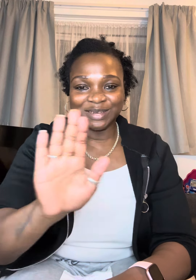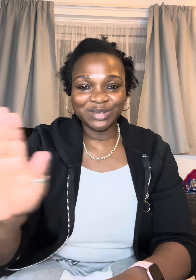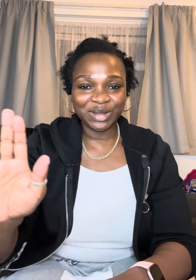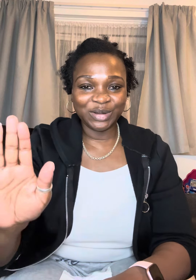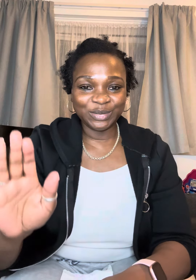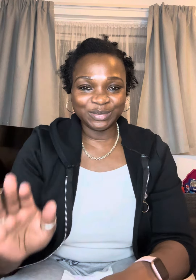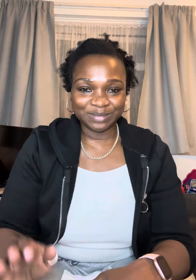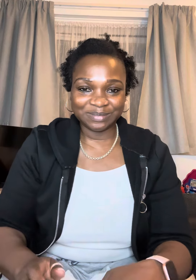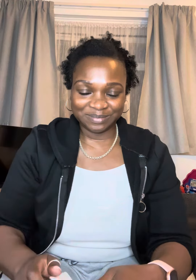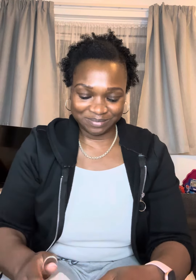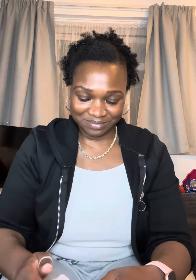no.